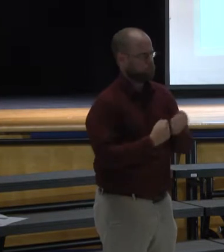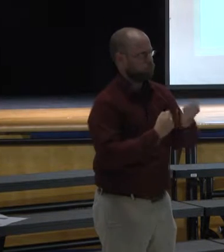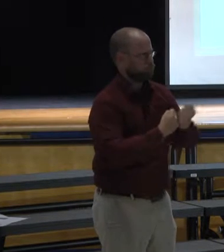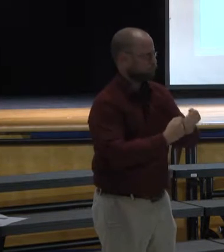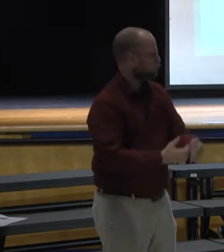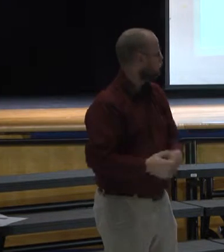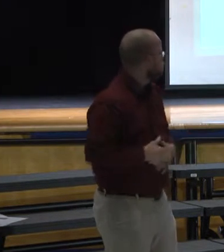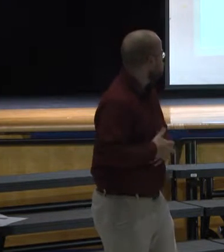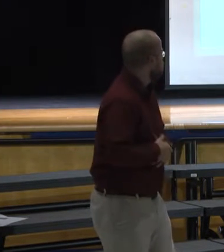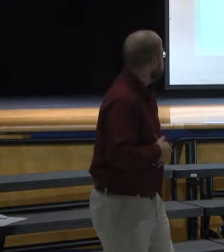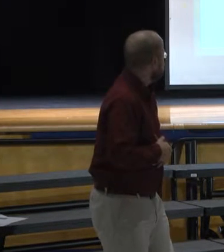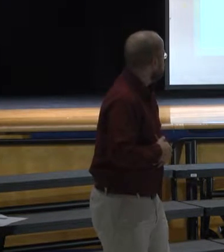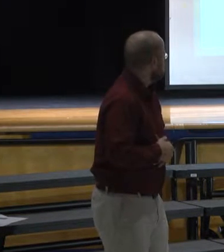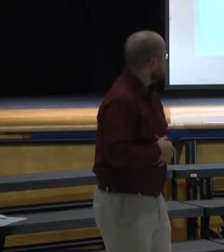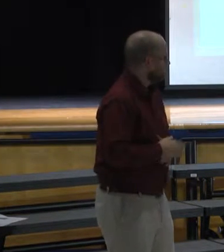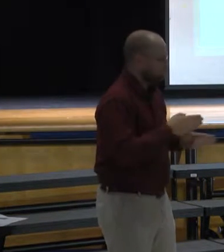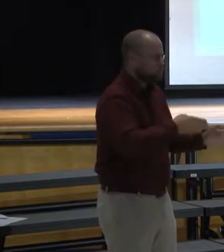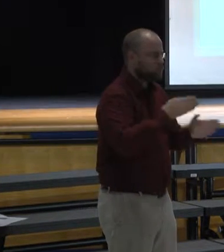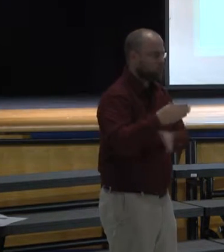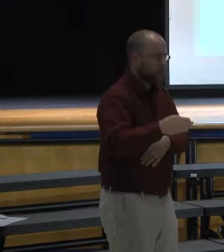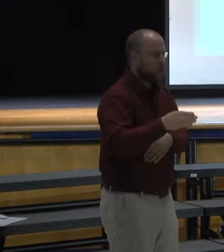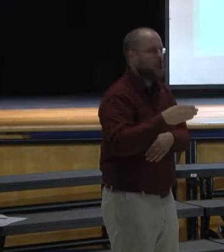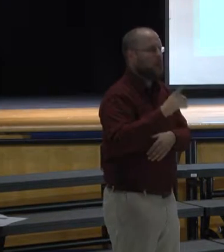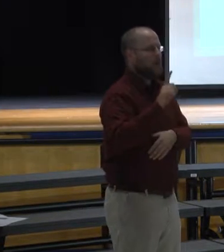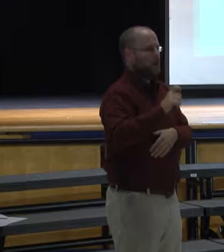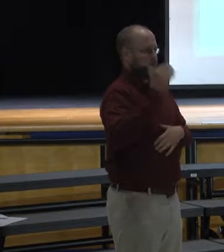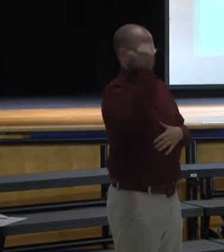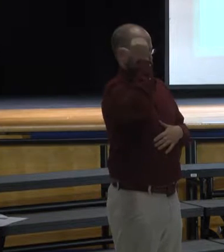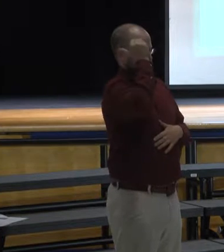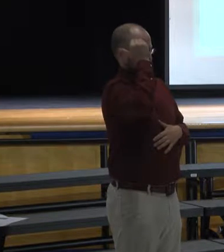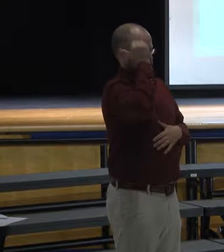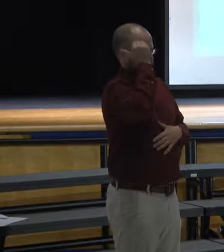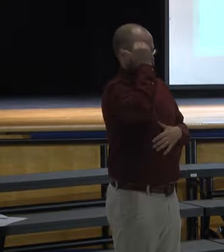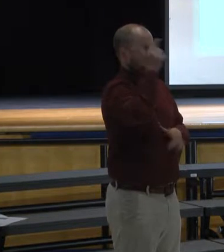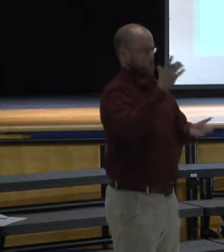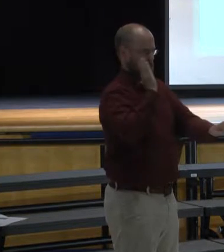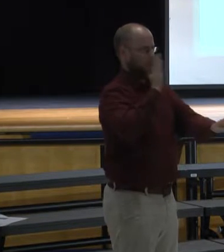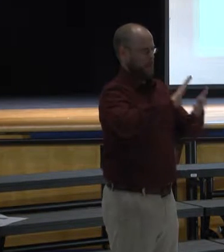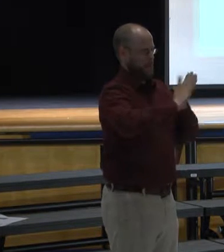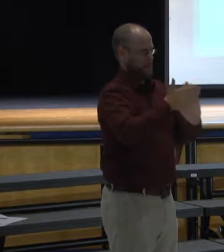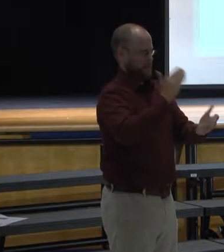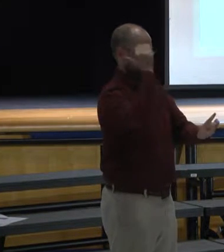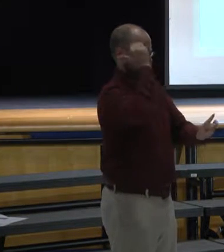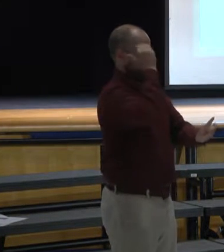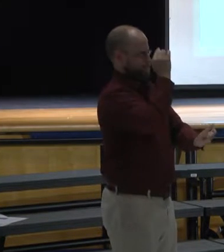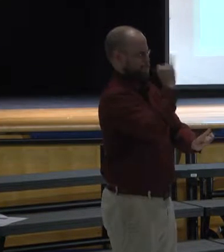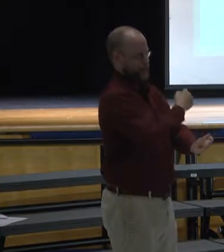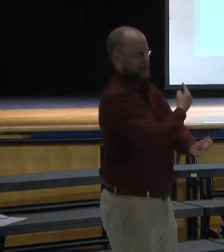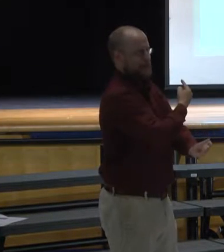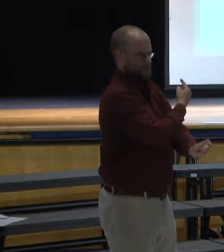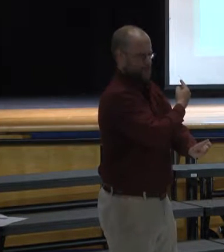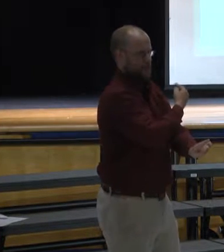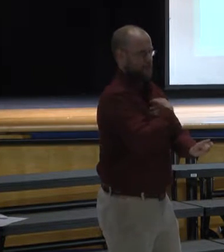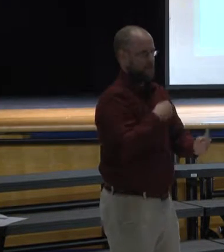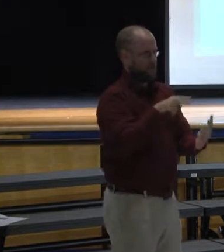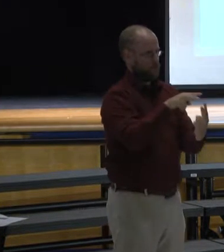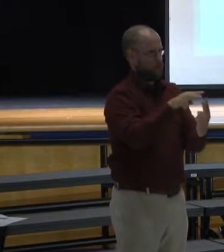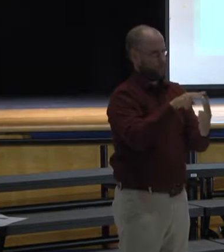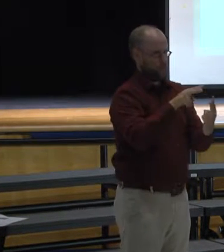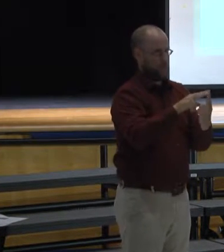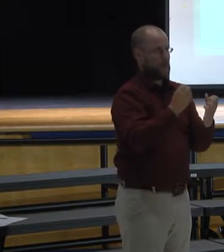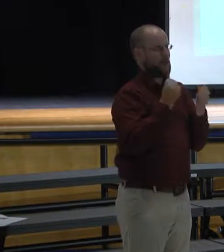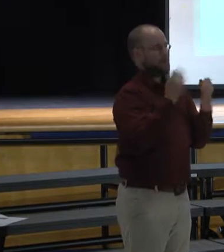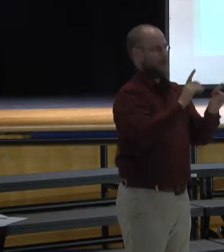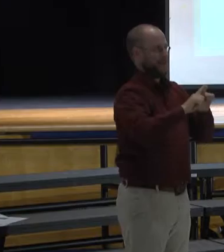All right, and then the other thing we've got to get familiar with, and you will become familiar with this, in financial aid, two things. We use a lot of